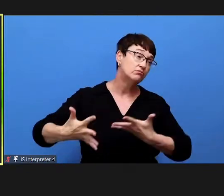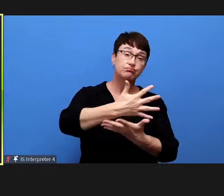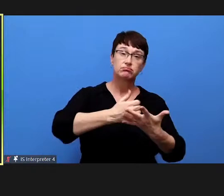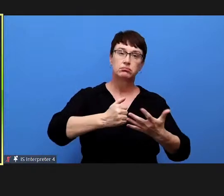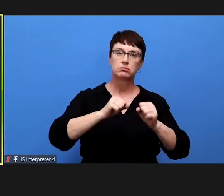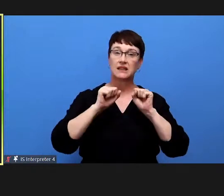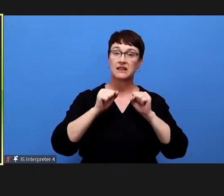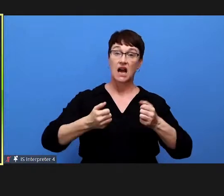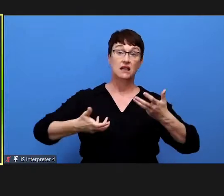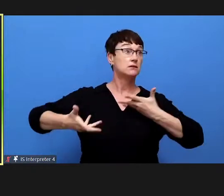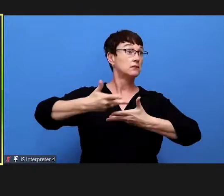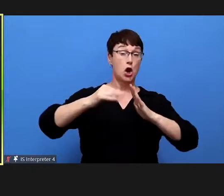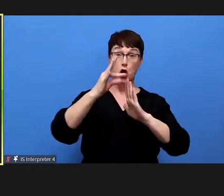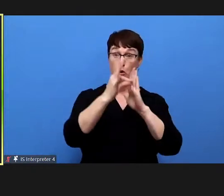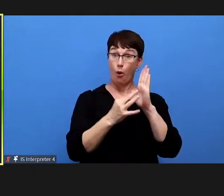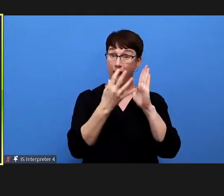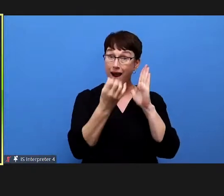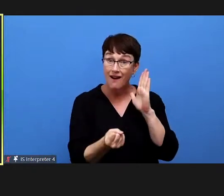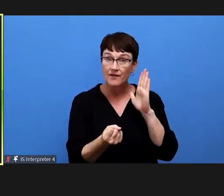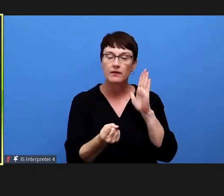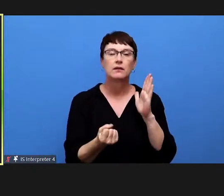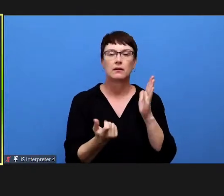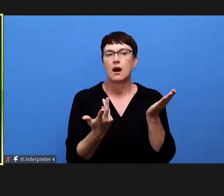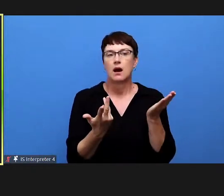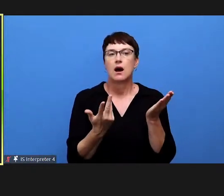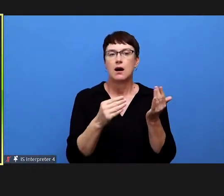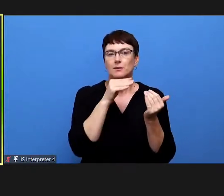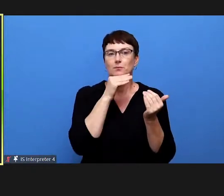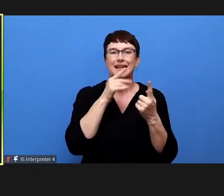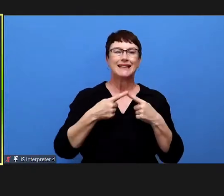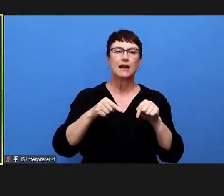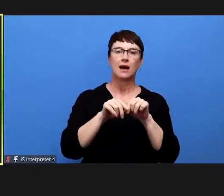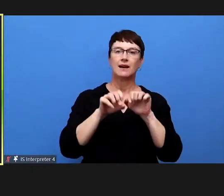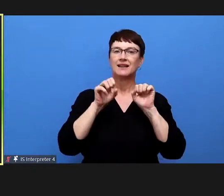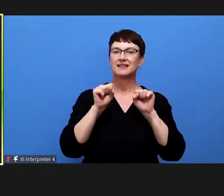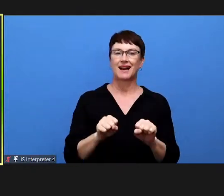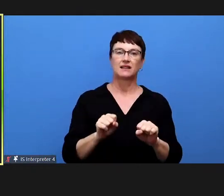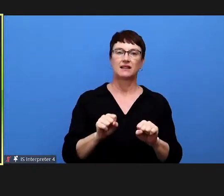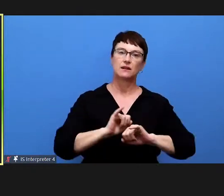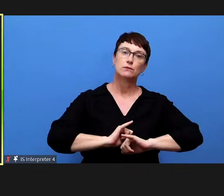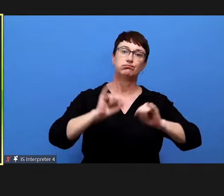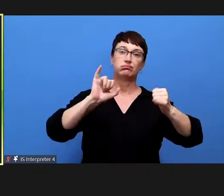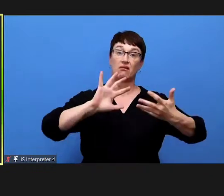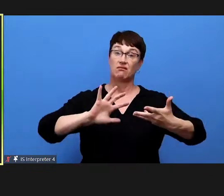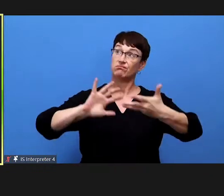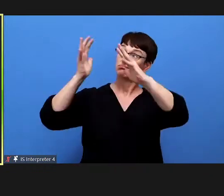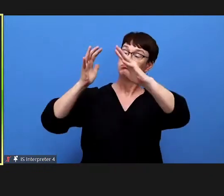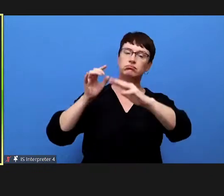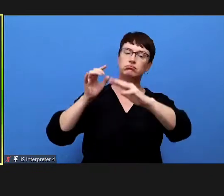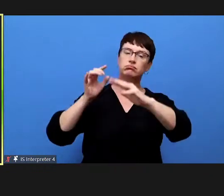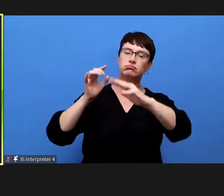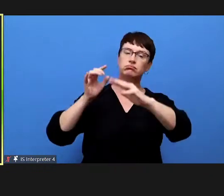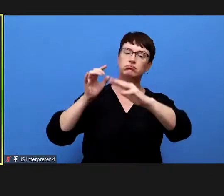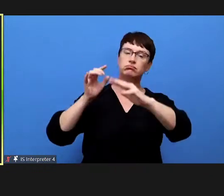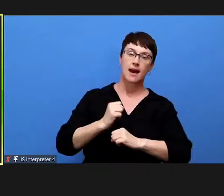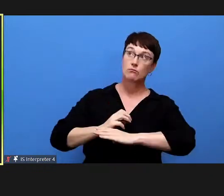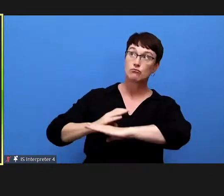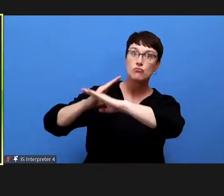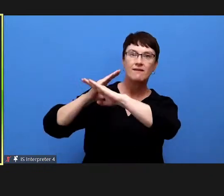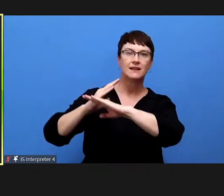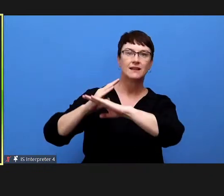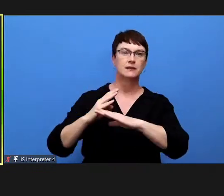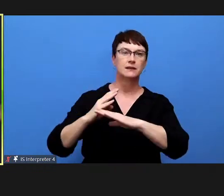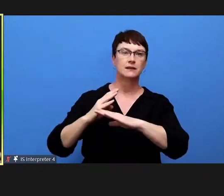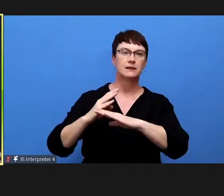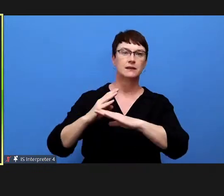data policies could help provide real-time information on the impact of the crisis